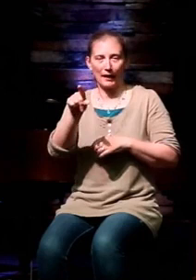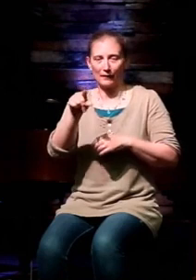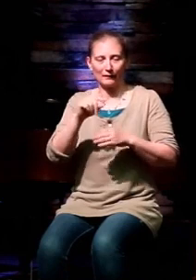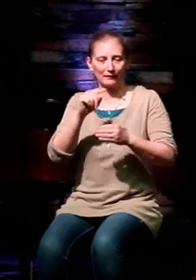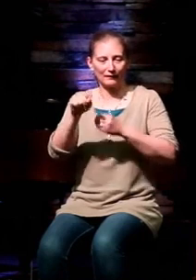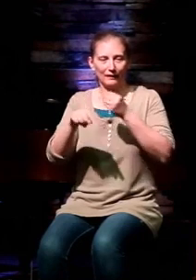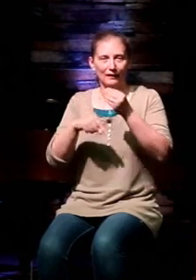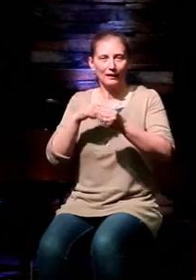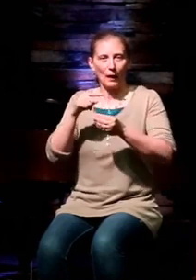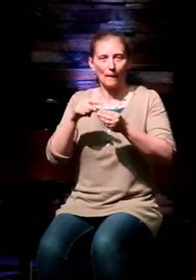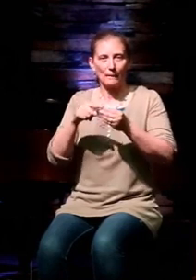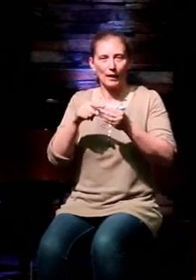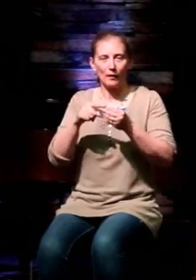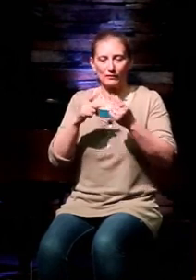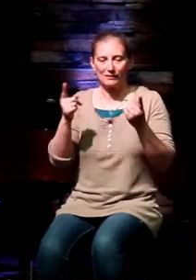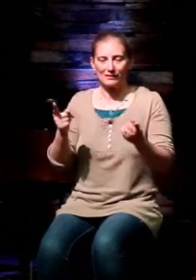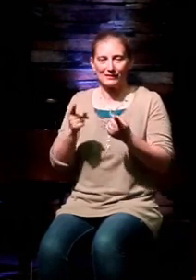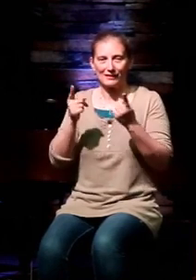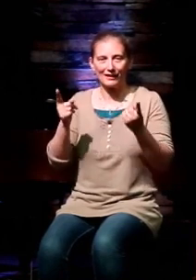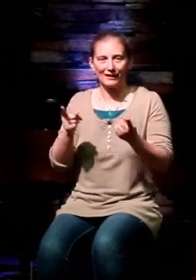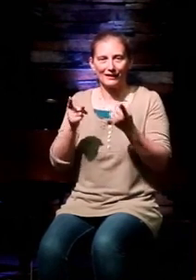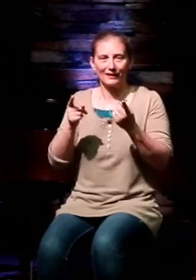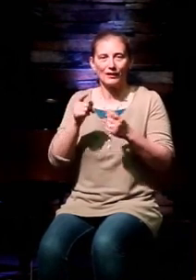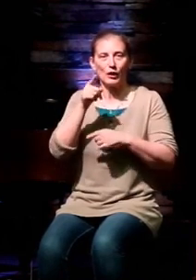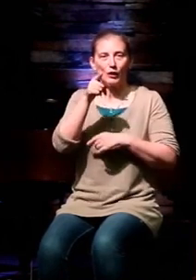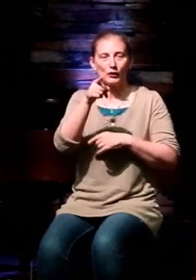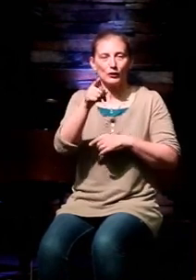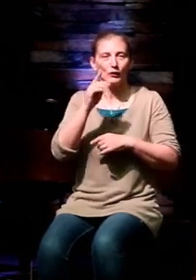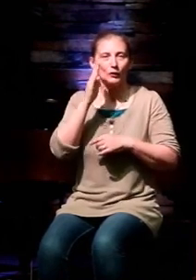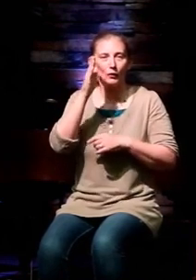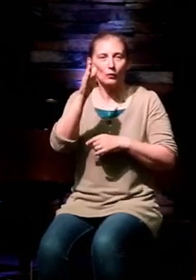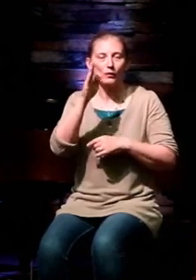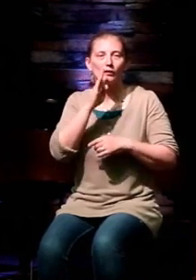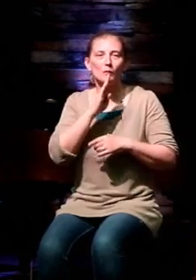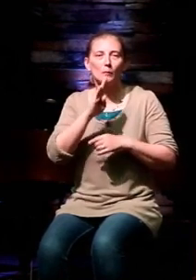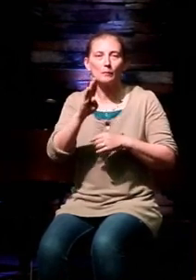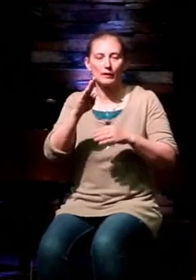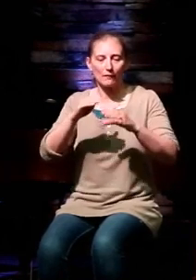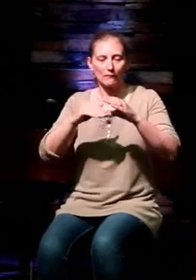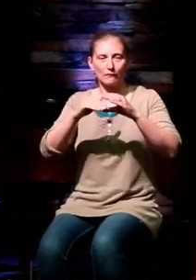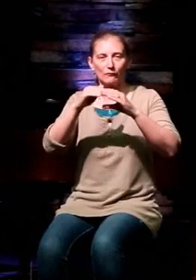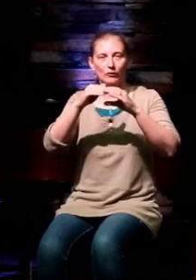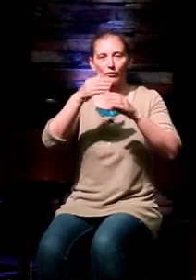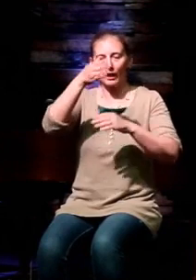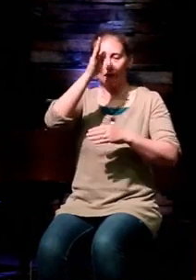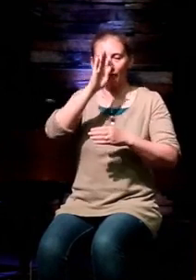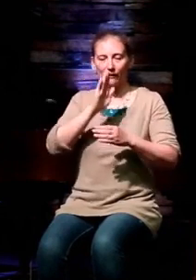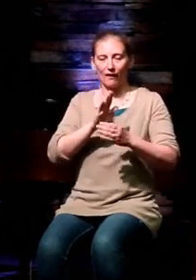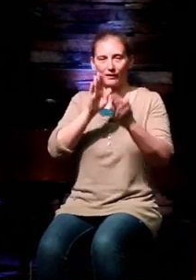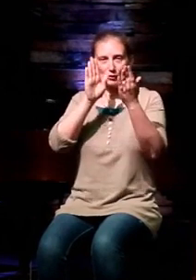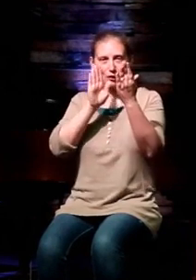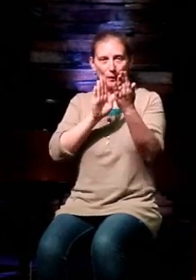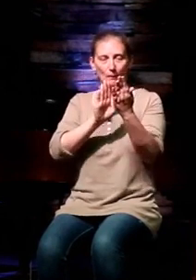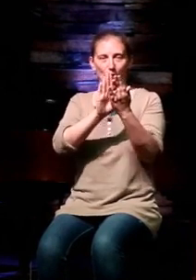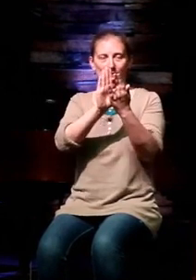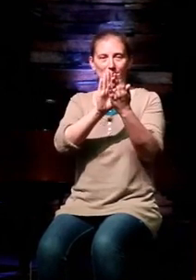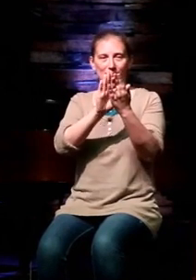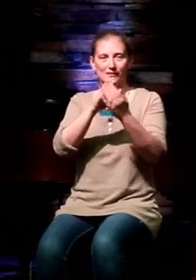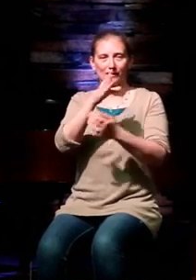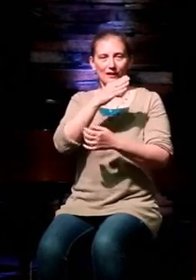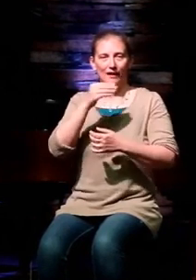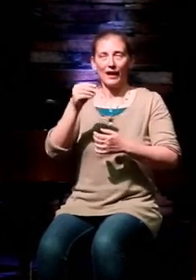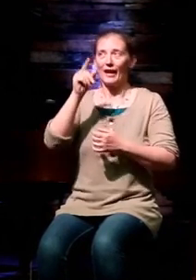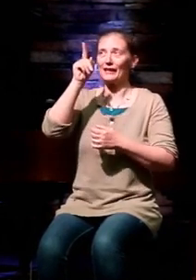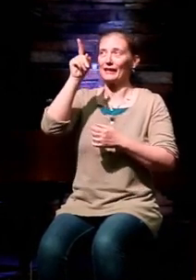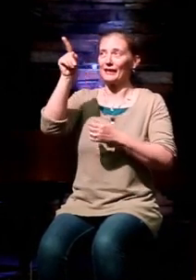of the presence of God. And when you're so full of the presence of God, let me tell you, He puts things in perspective. He puts things where they need to be, and